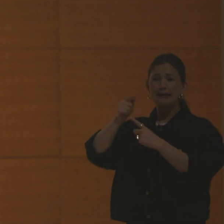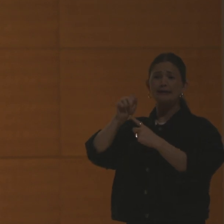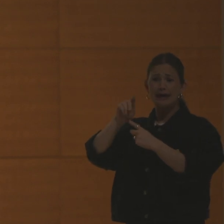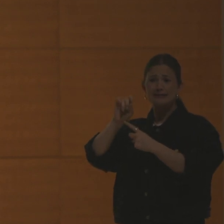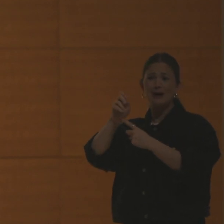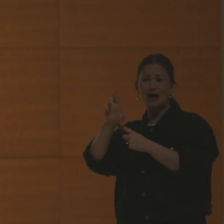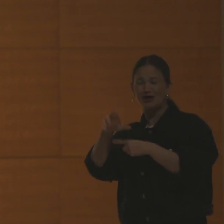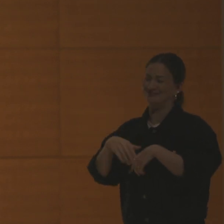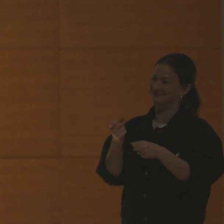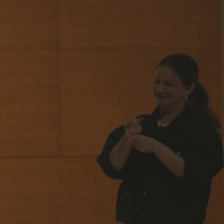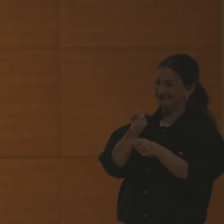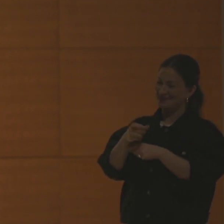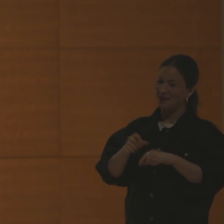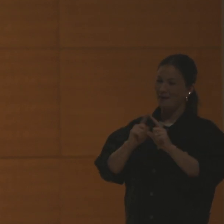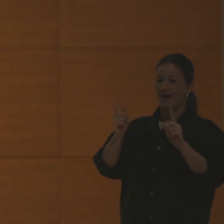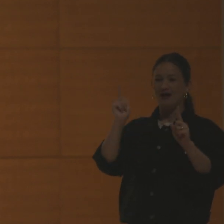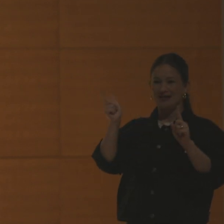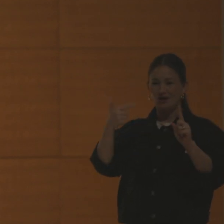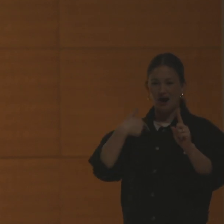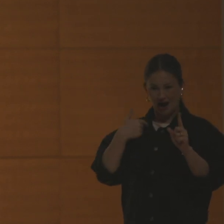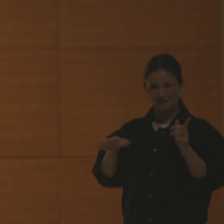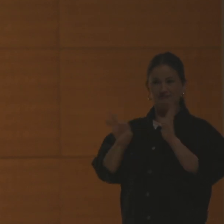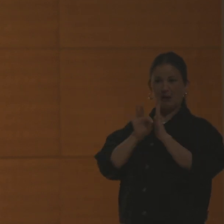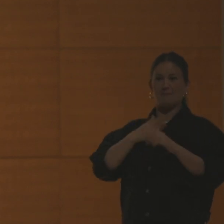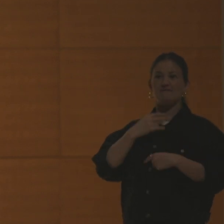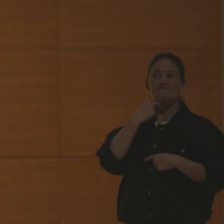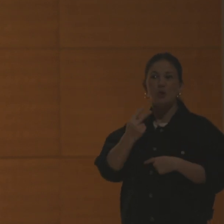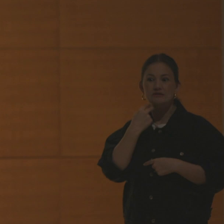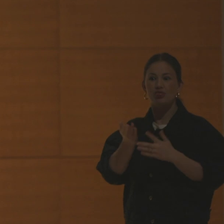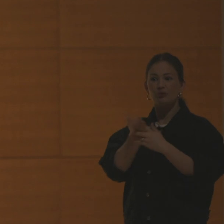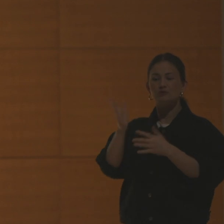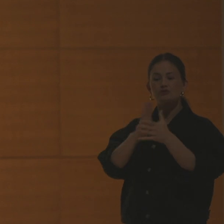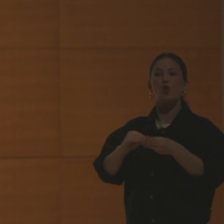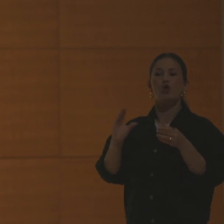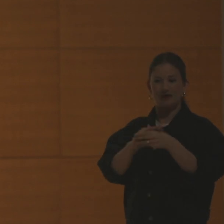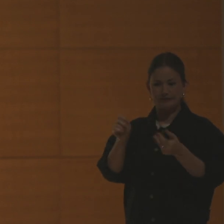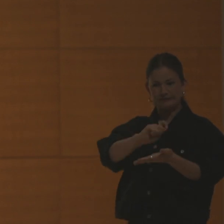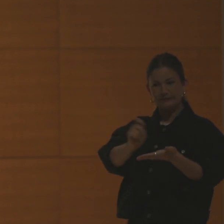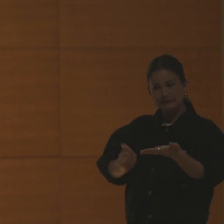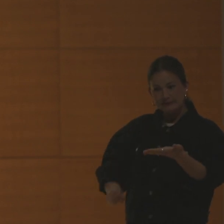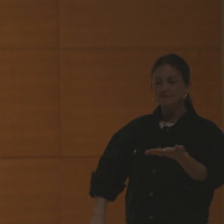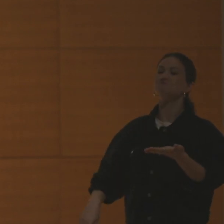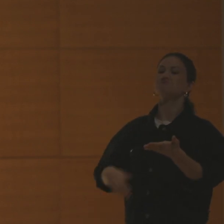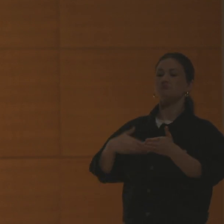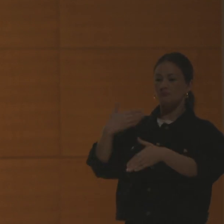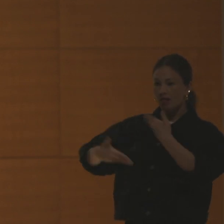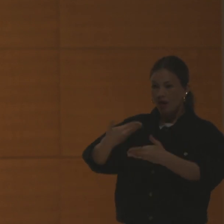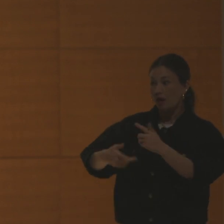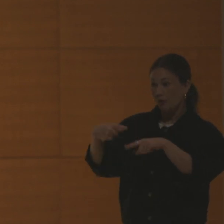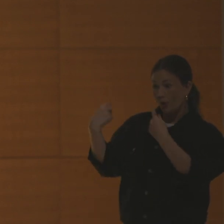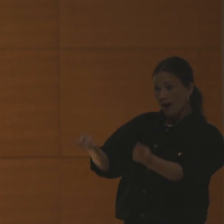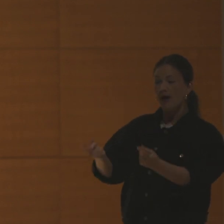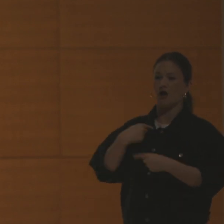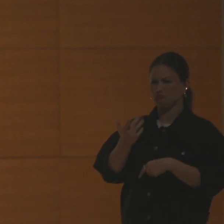But I eventually found my voice because of stories, because of the pen. And along the way, I was lucky enough to